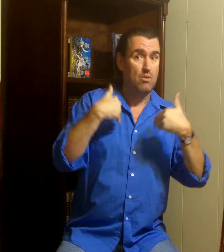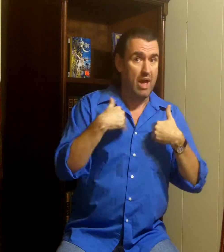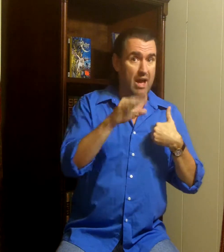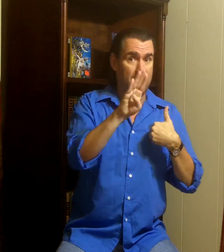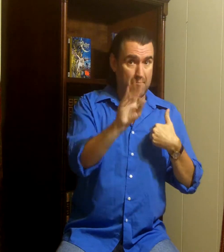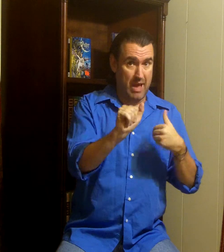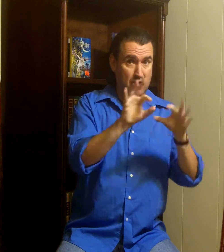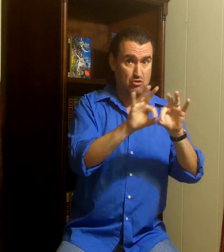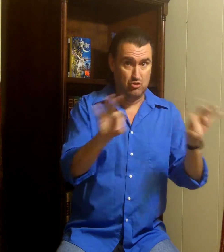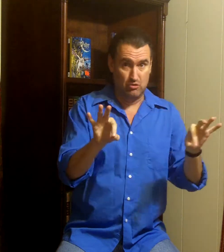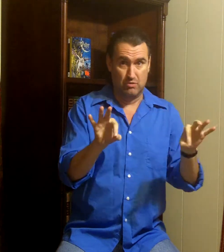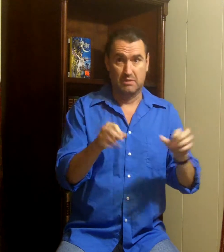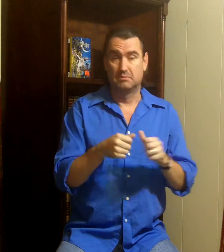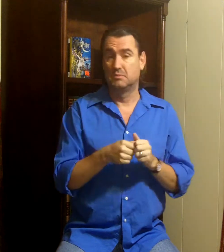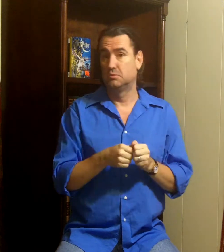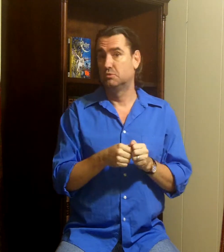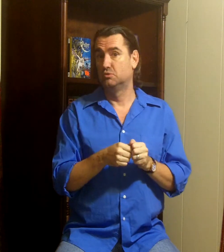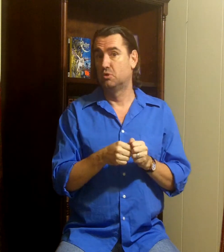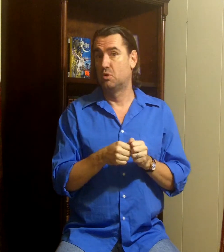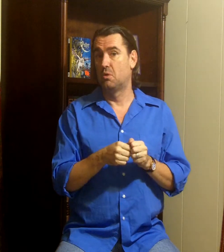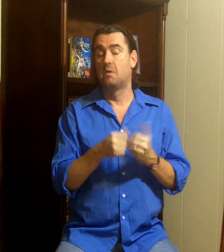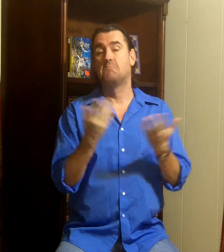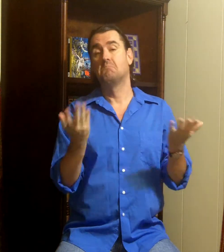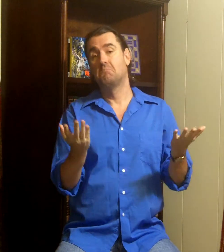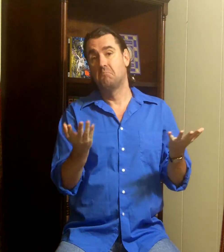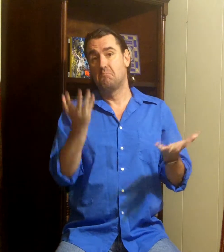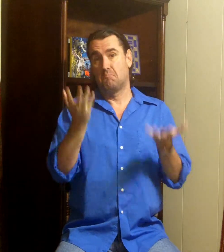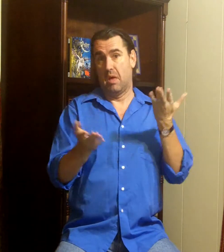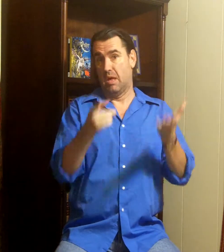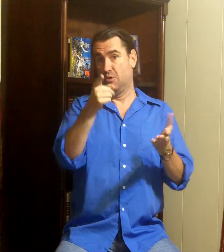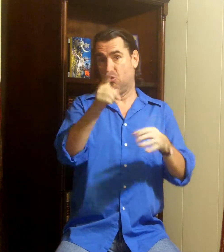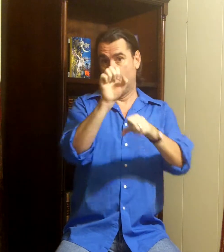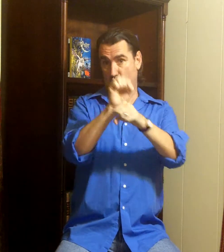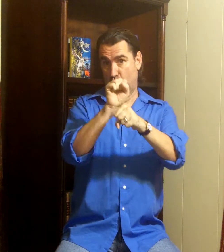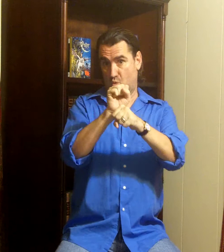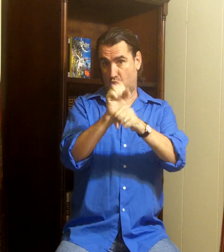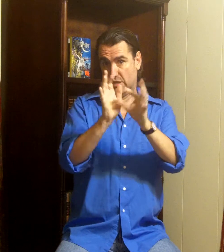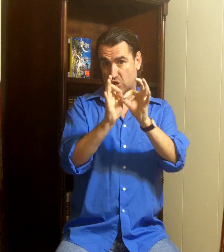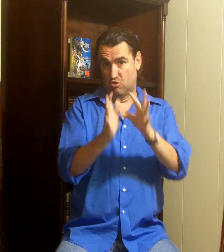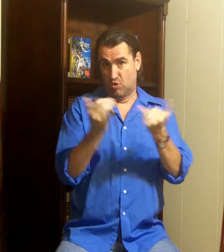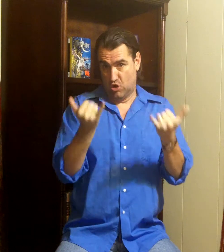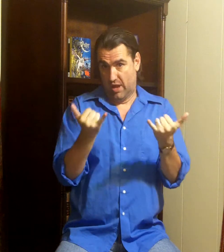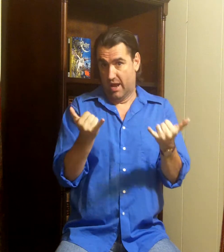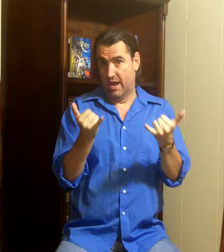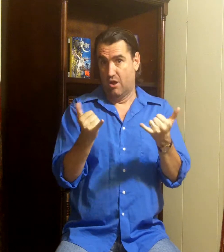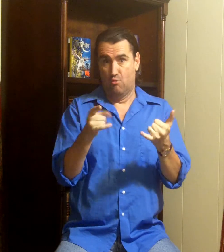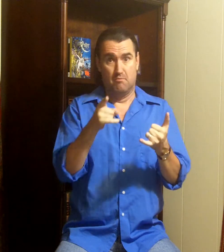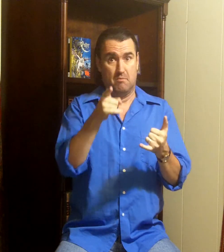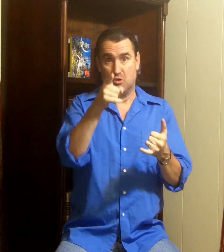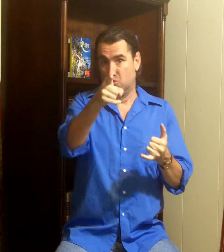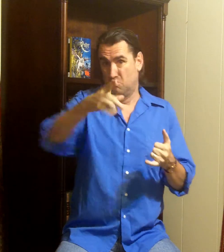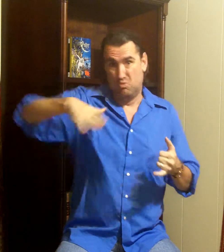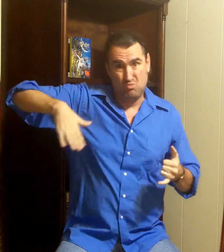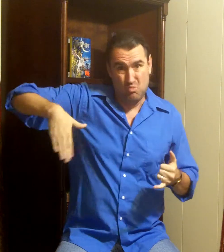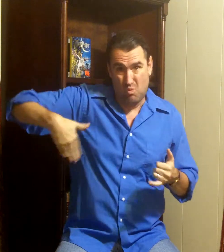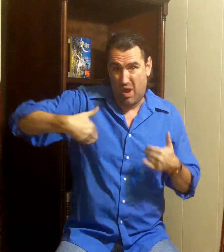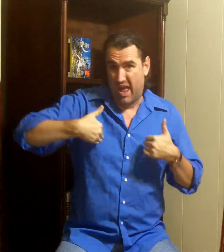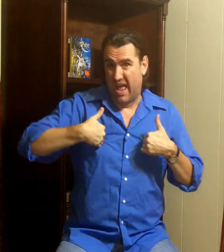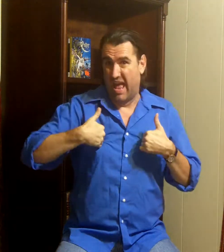let's say you're a working interpreter and you've never gotten a degree, you can still go take the knowledge test.